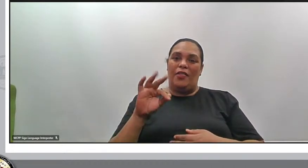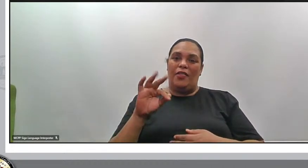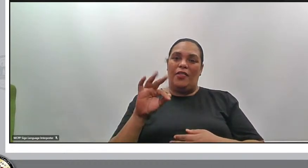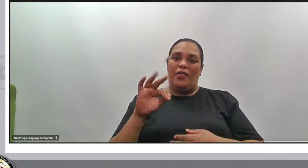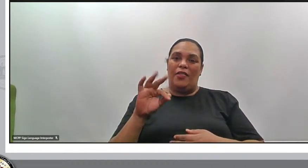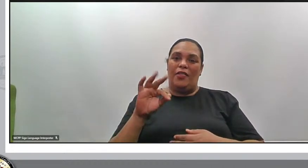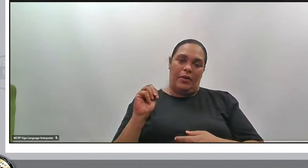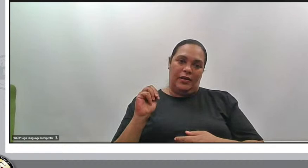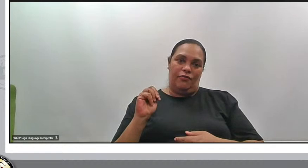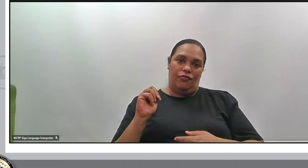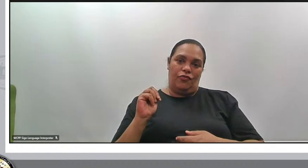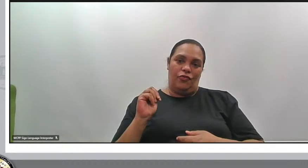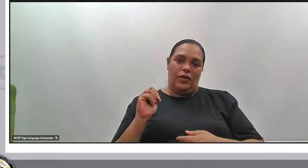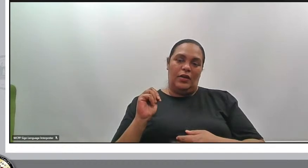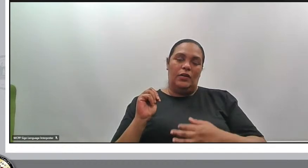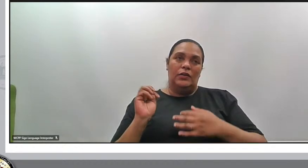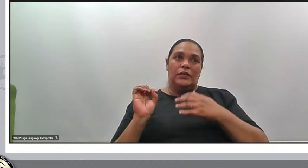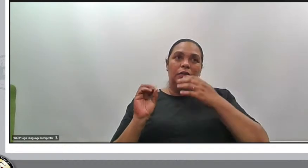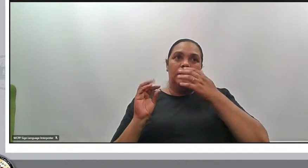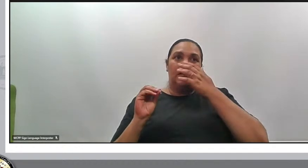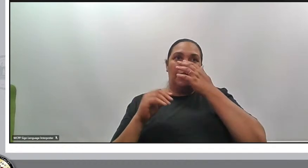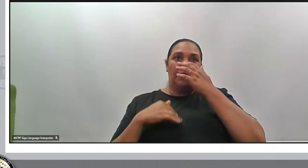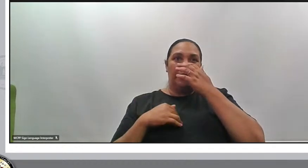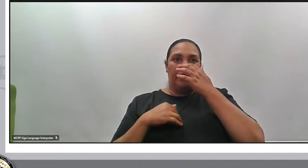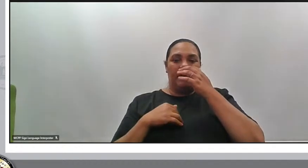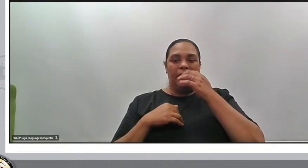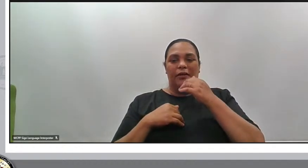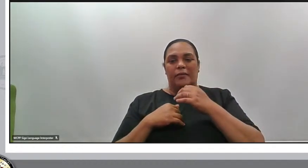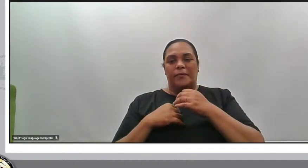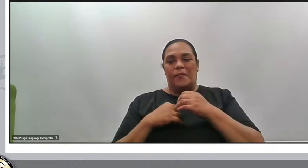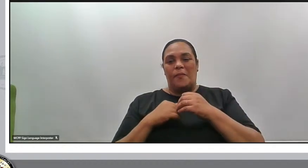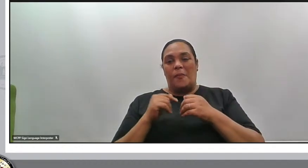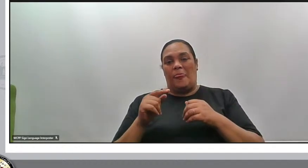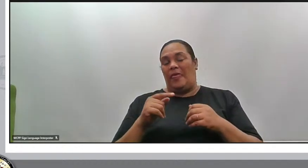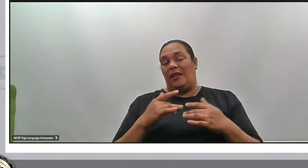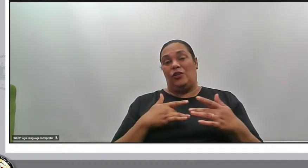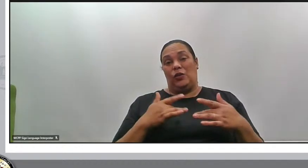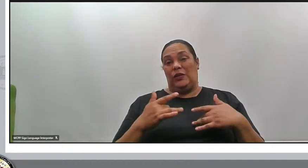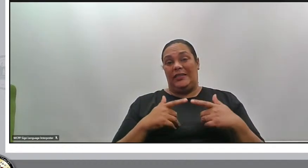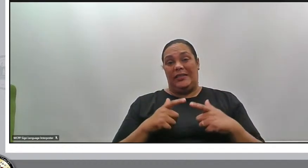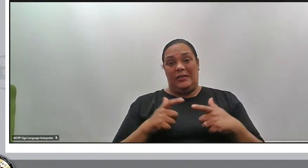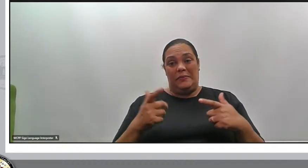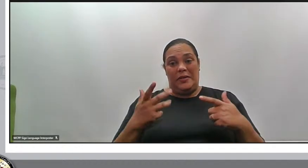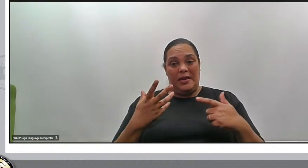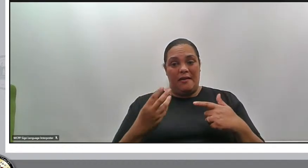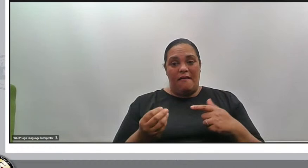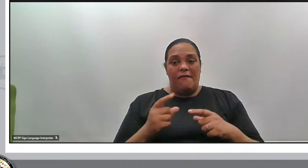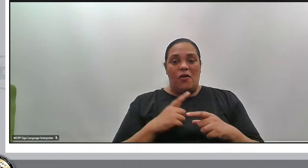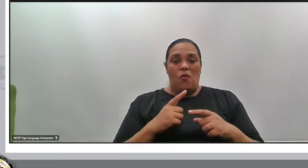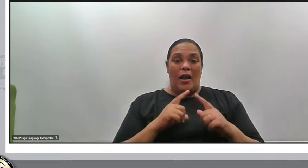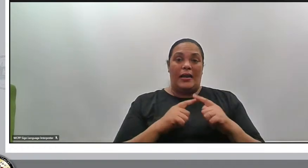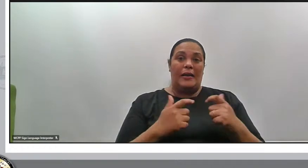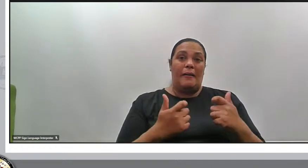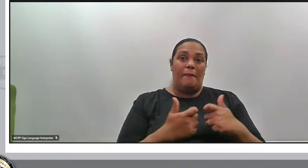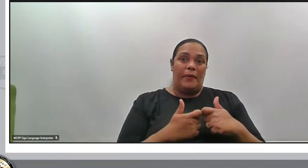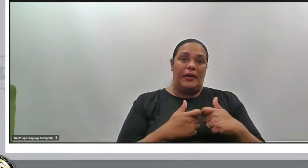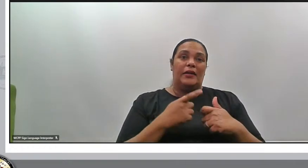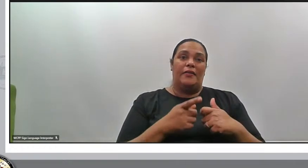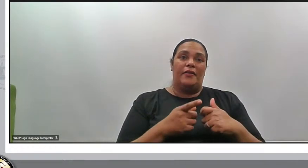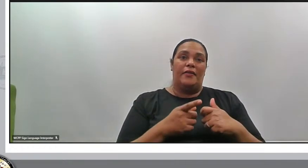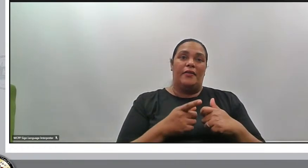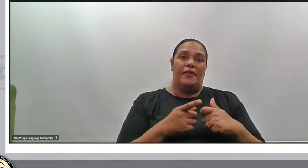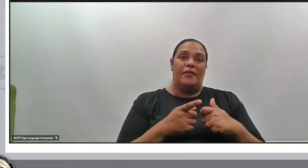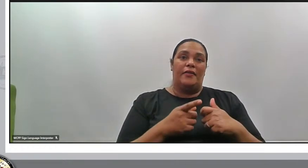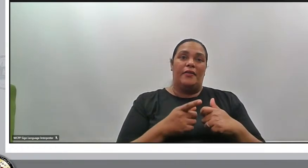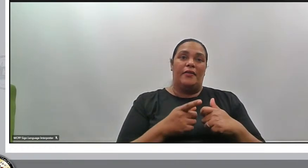million rand. So for me, this is very concerning. given that the committees are the engine rooms